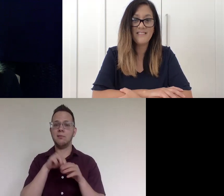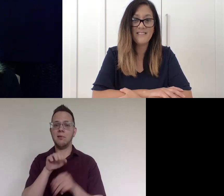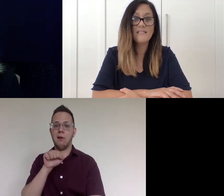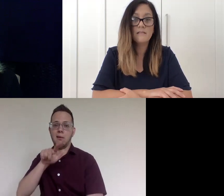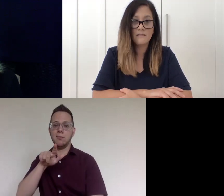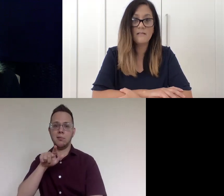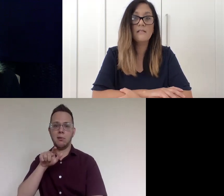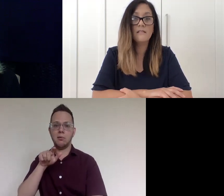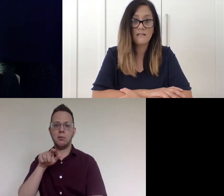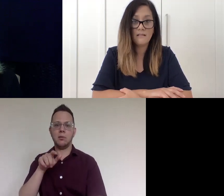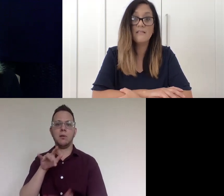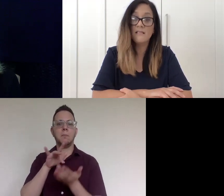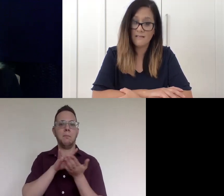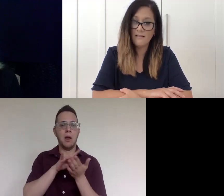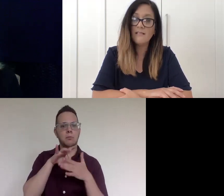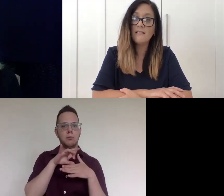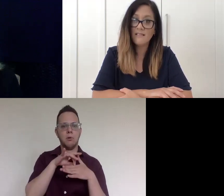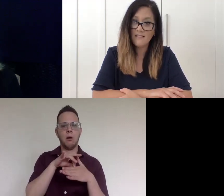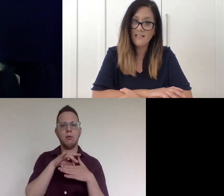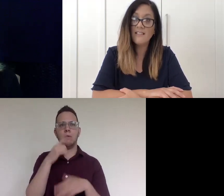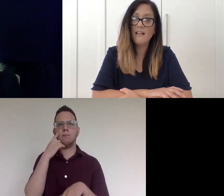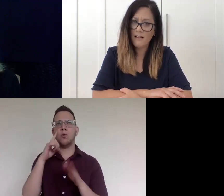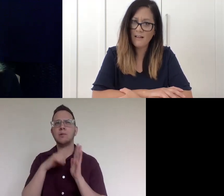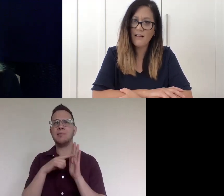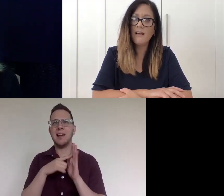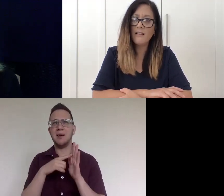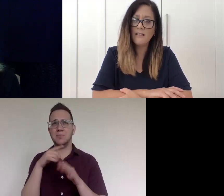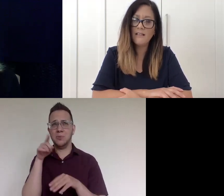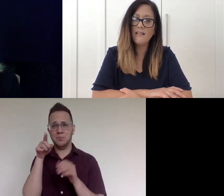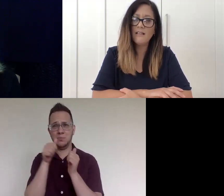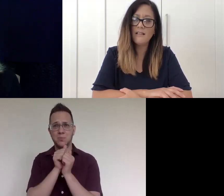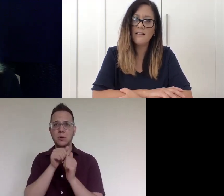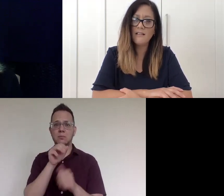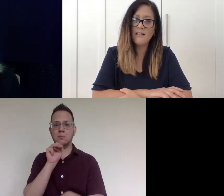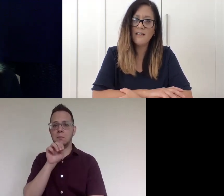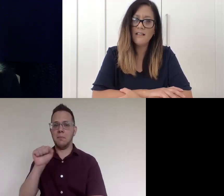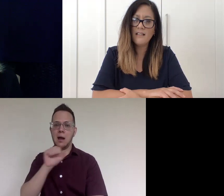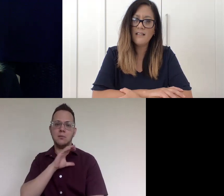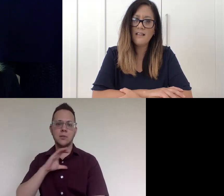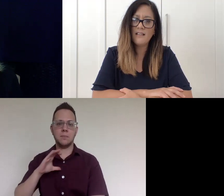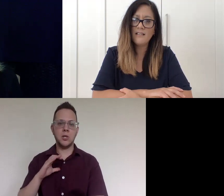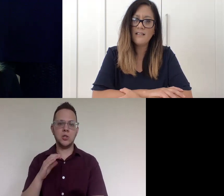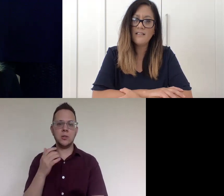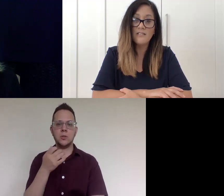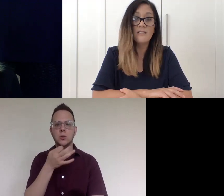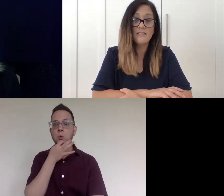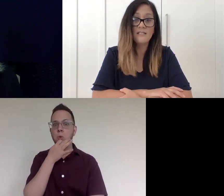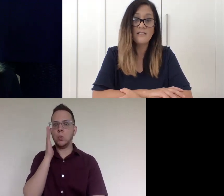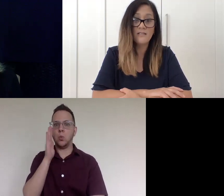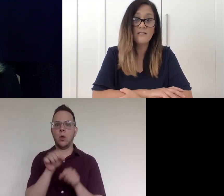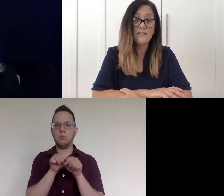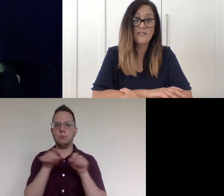that I've tried to develop is having content in ASL for medical terminology.